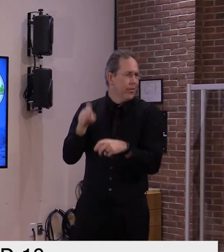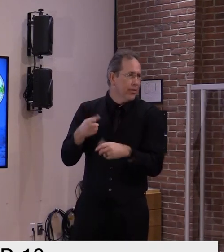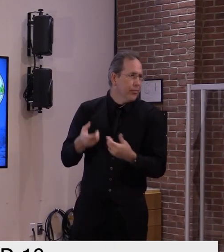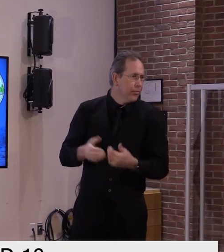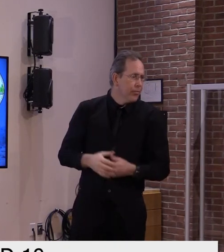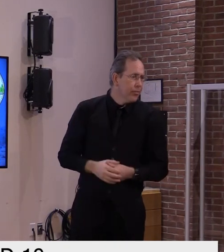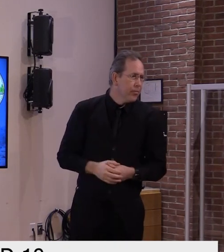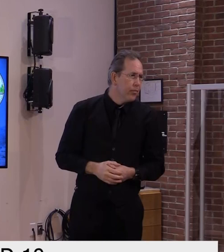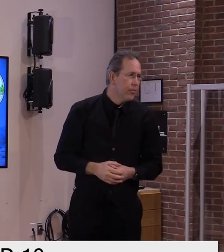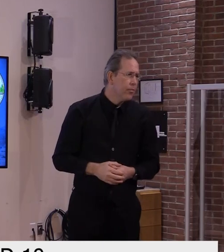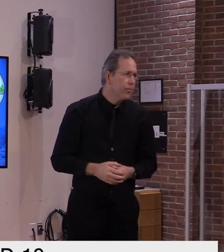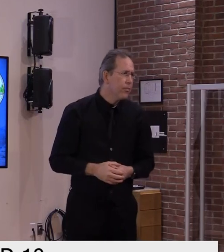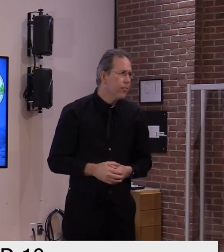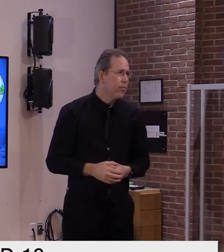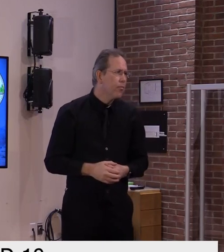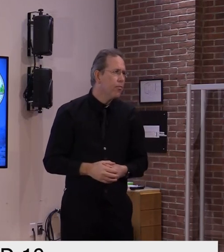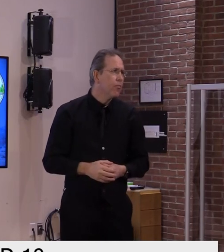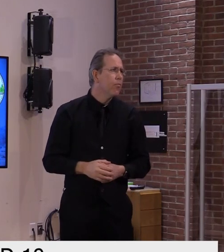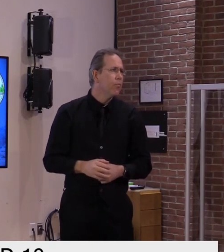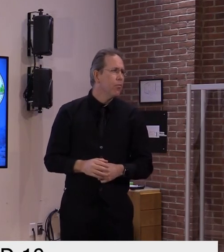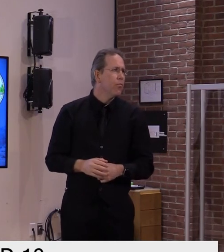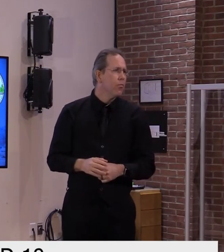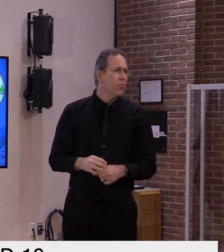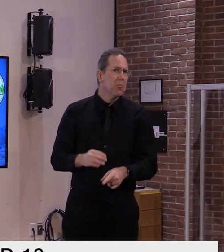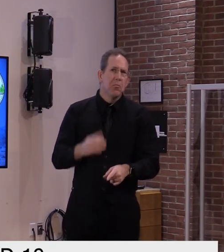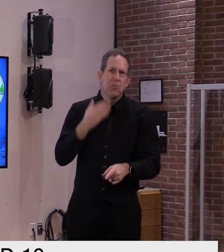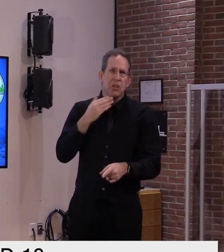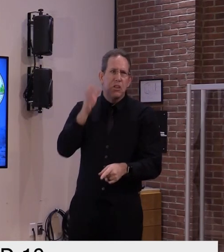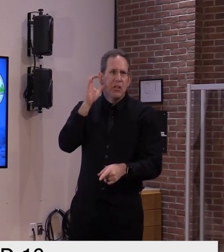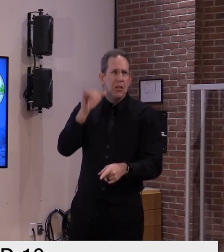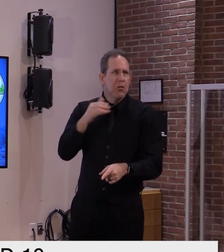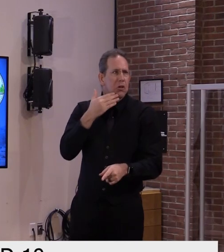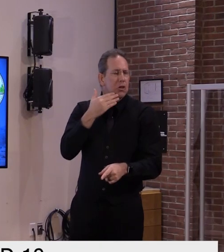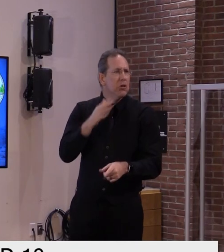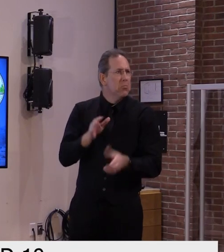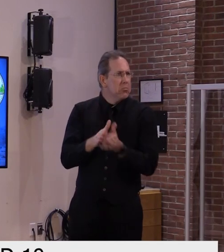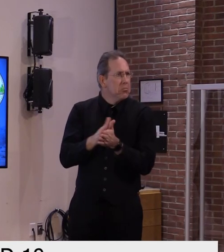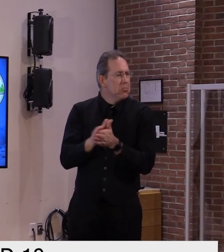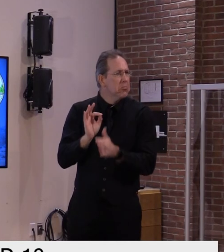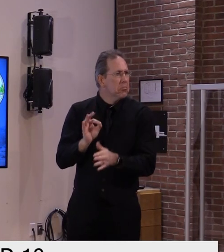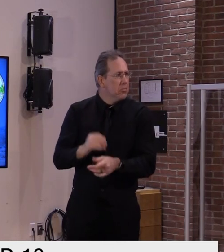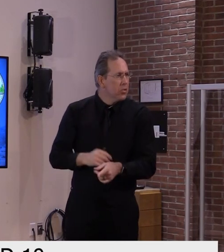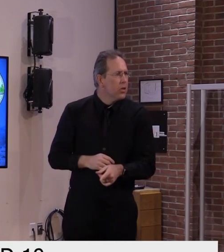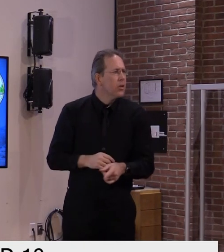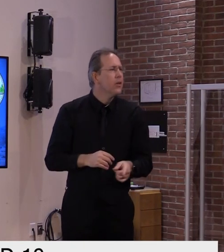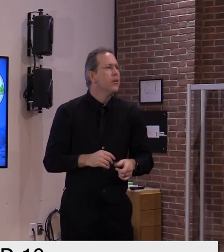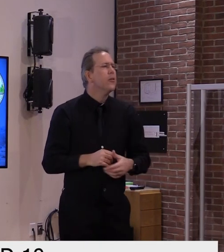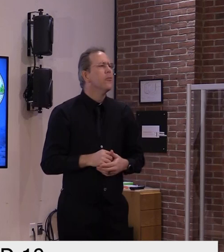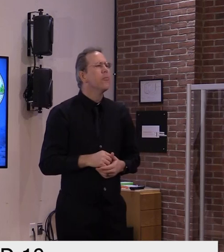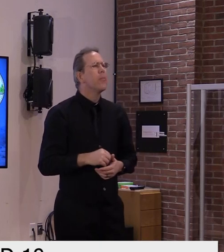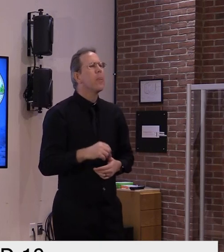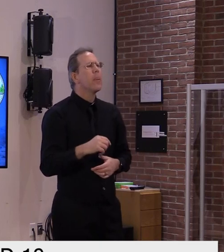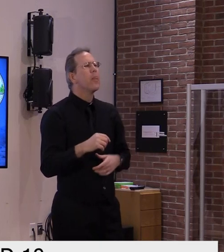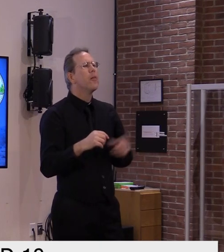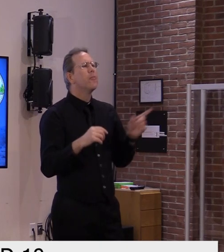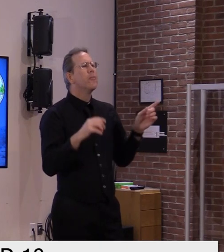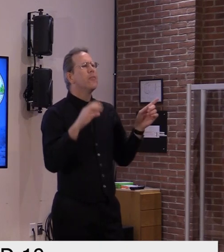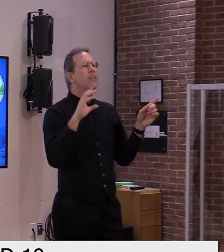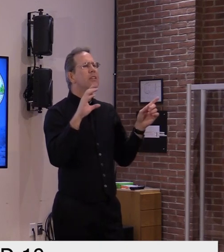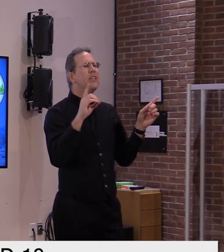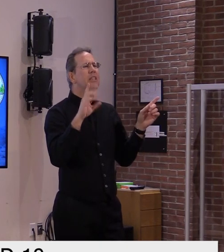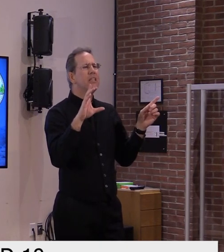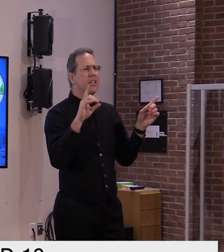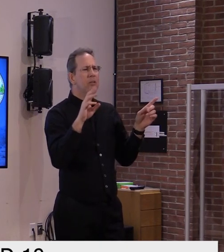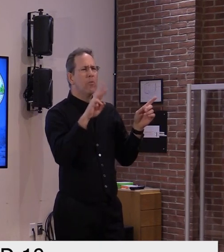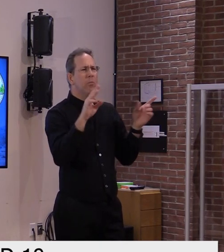That's good to hear. I was running some numbers last night off the CDC's website. It appears that we're about 48% or so of